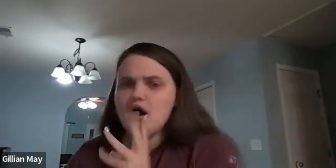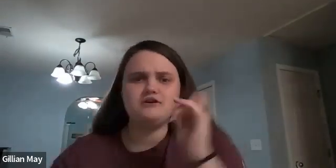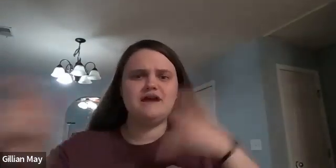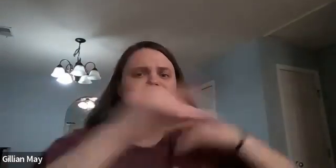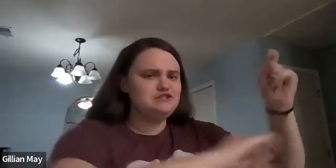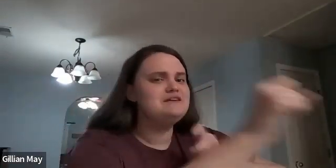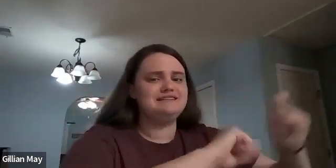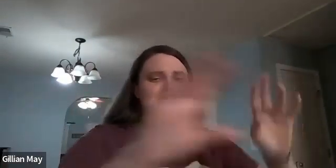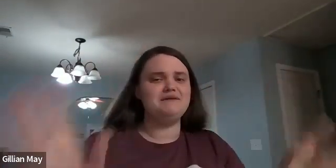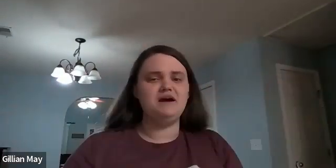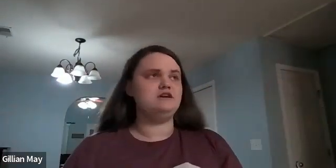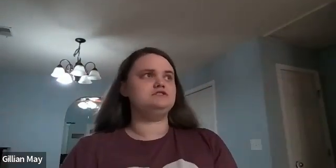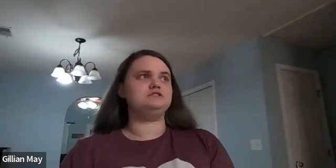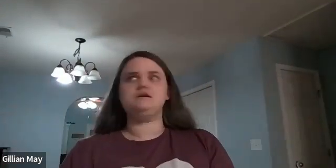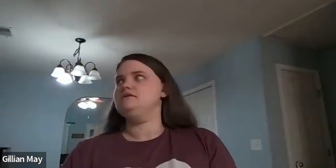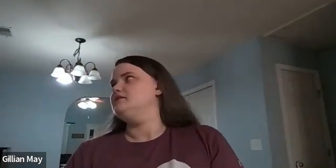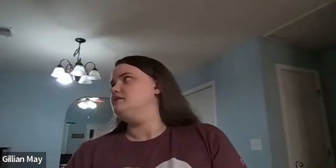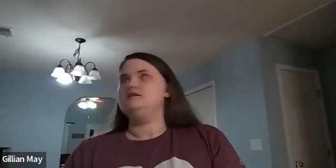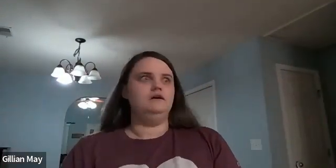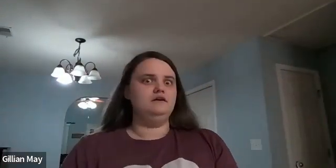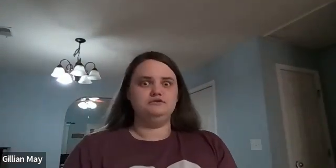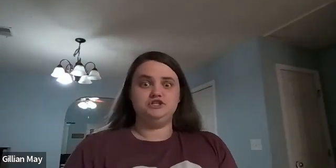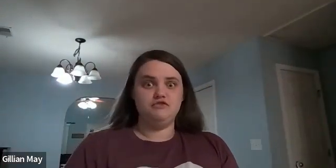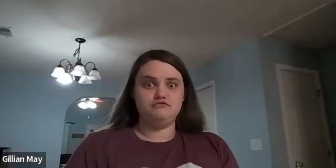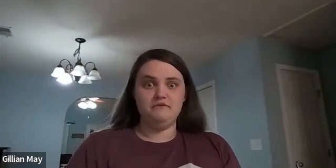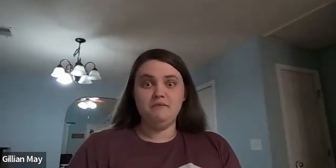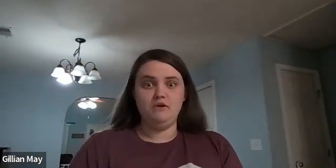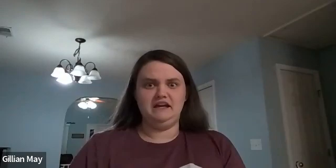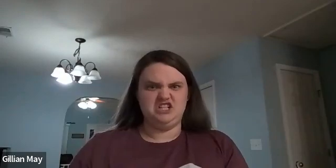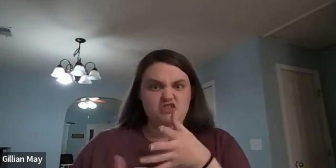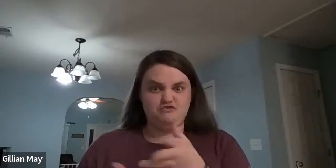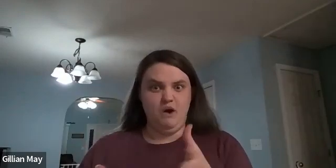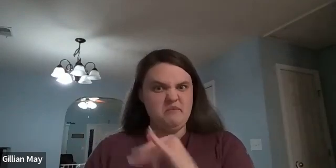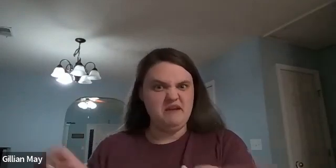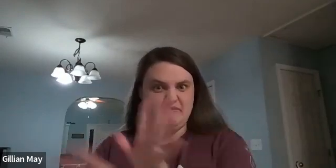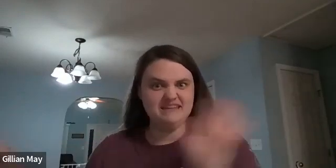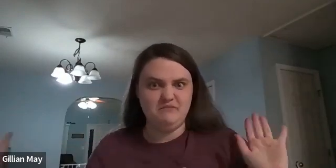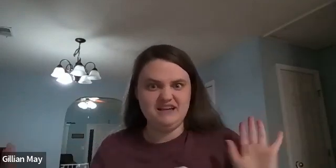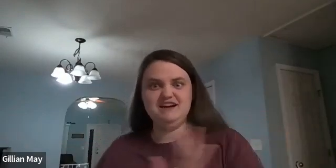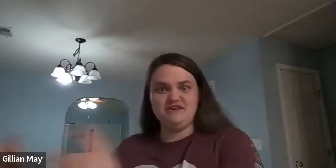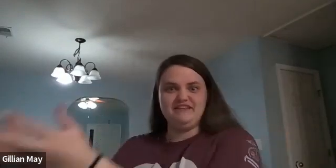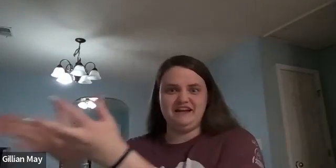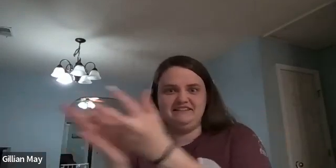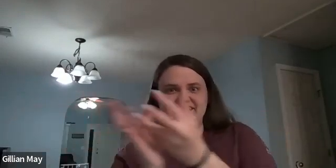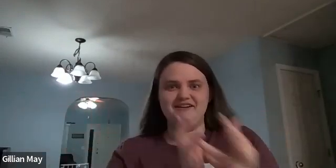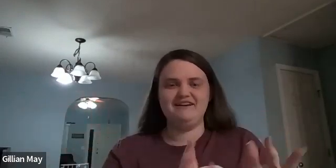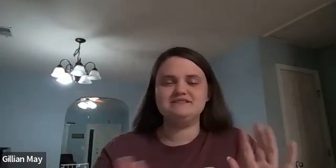water? Okay, let's do this. And like my other kids are just like, uh-oh, she gonna throw up. They're more like, she gonna throw up and make a mess in my stuff. And they like clean their areas. I'm